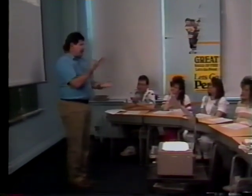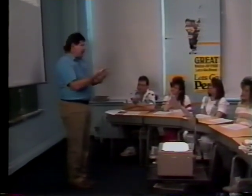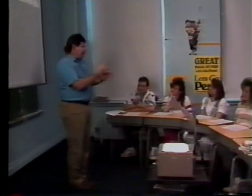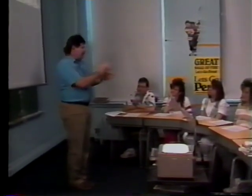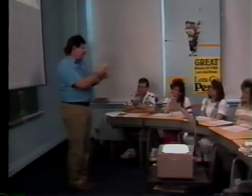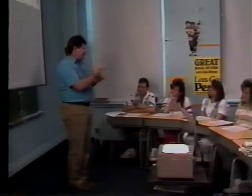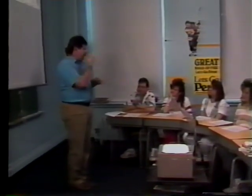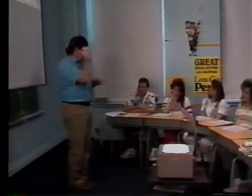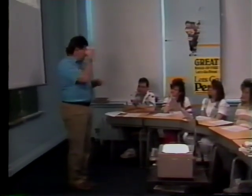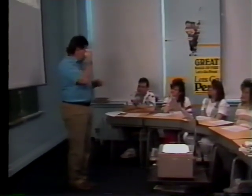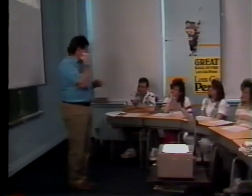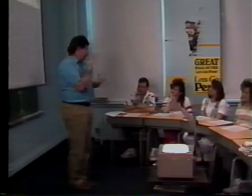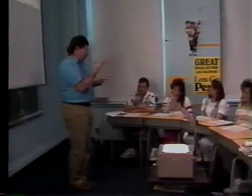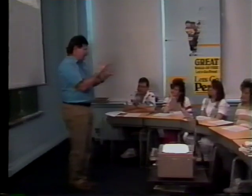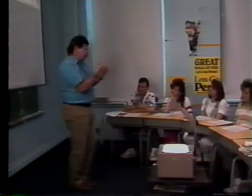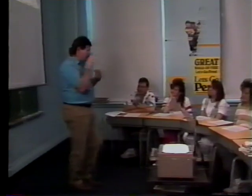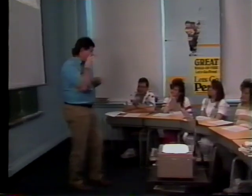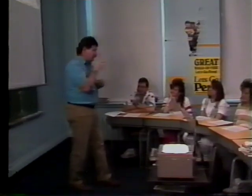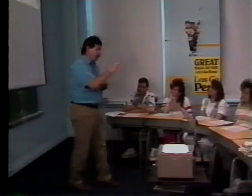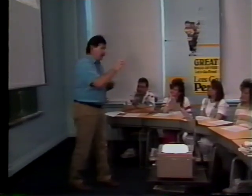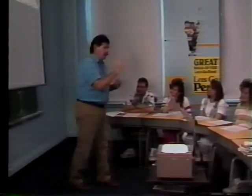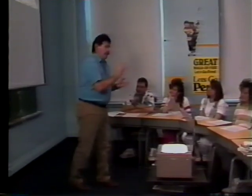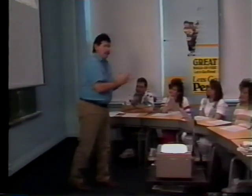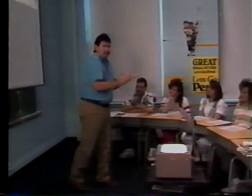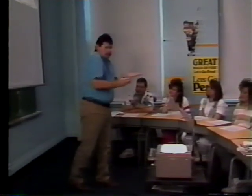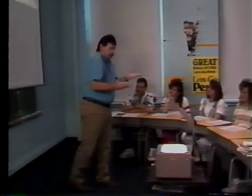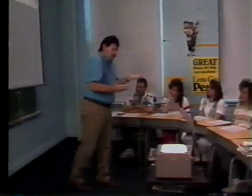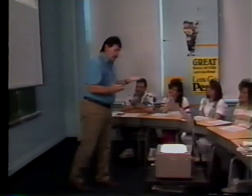Maybe he's getting the idea he wants to see some,